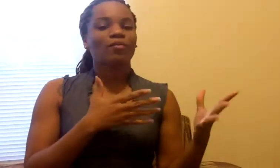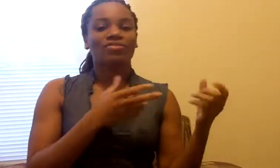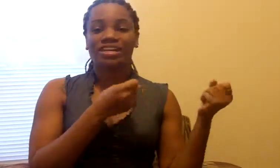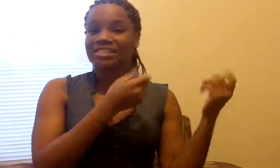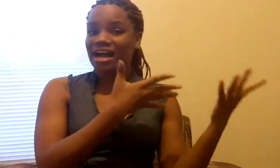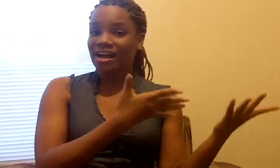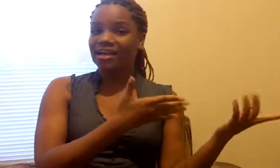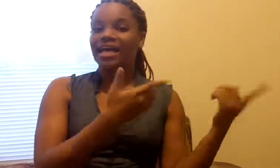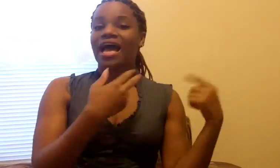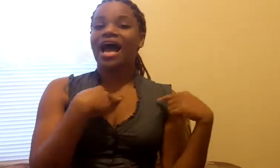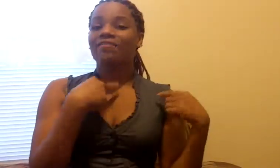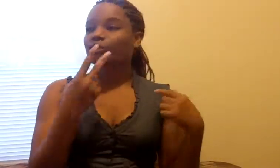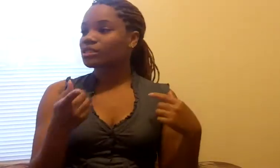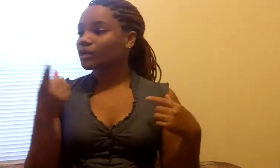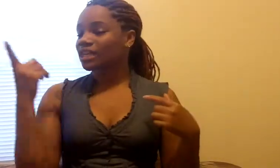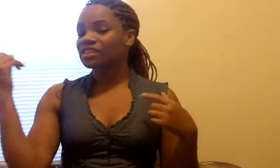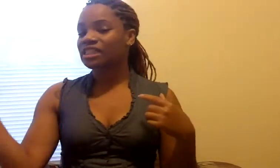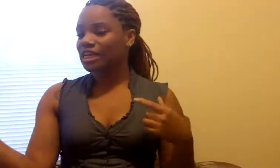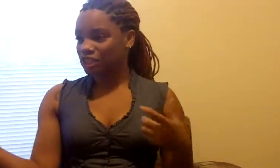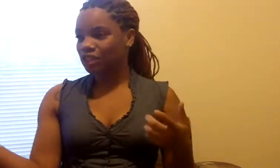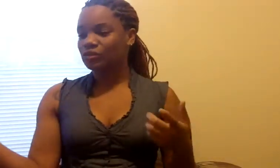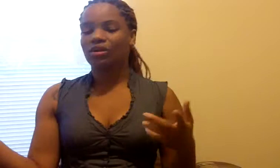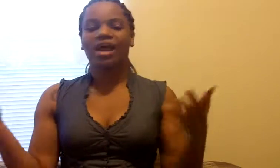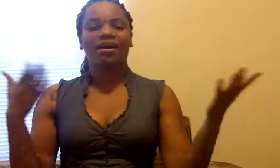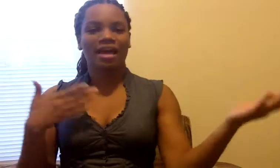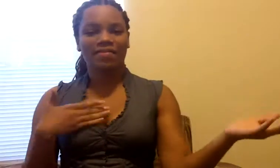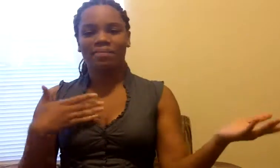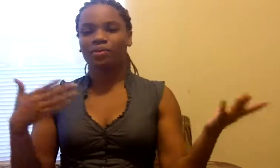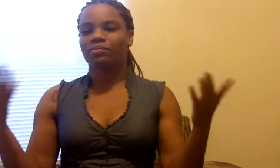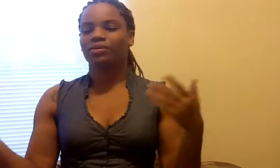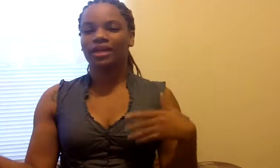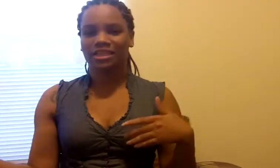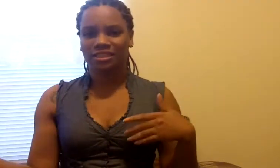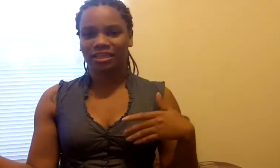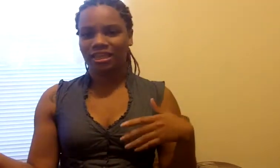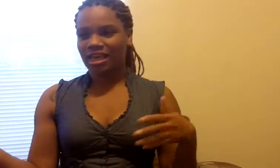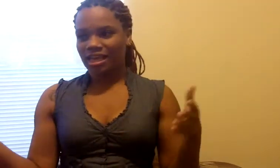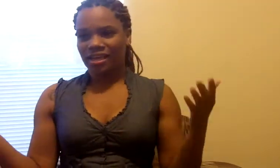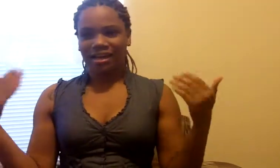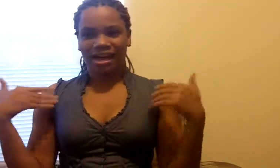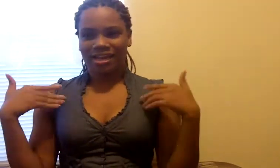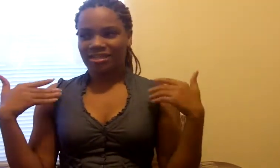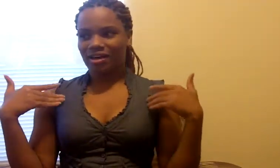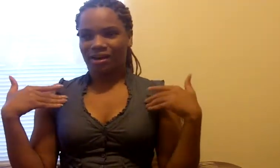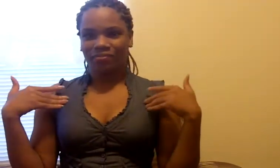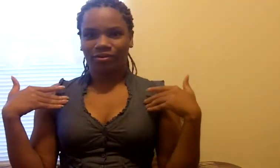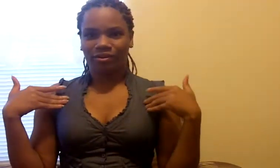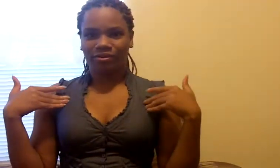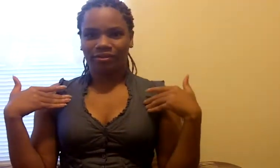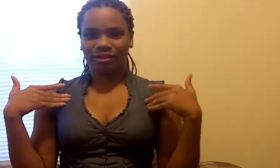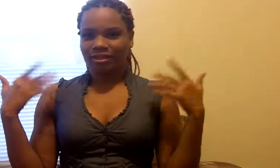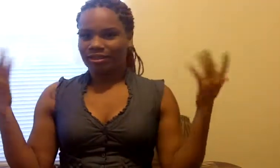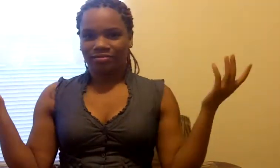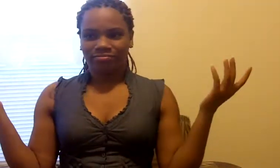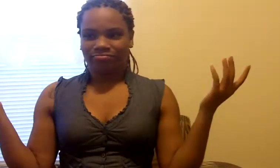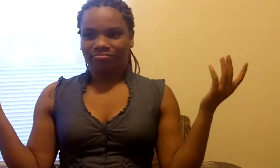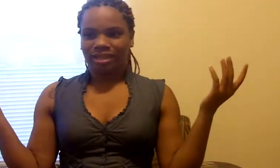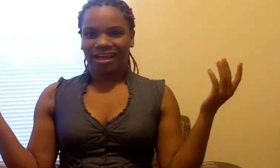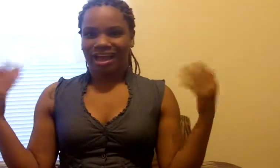when they sign, I voice what they're saying to you so y'all can have that mode of communication. Like, that's all I'm for. Like, I don't